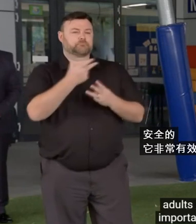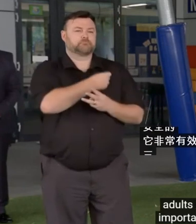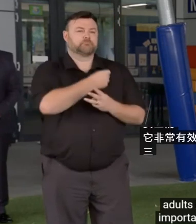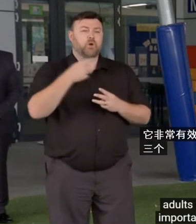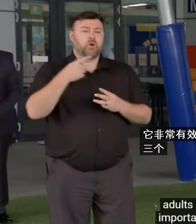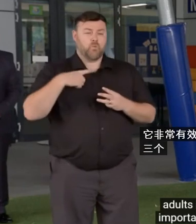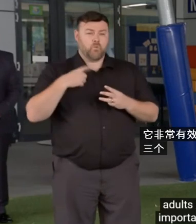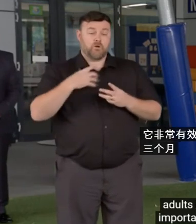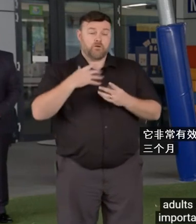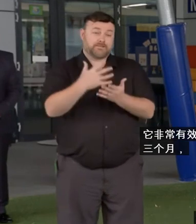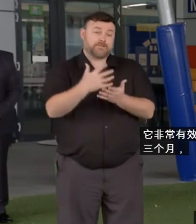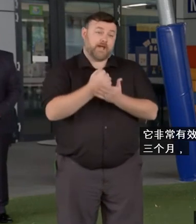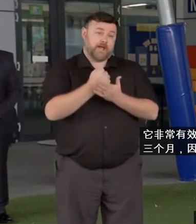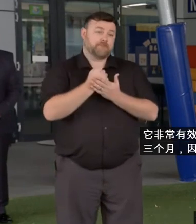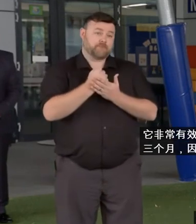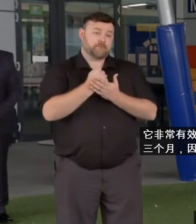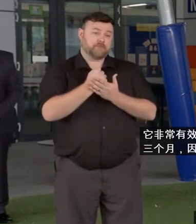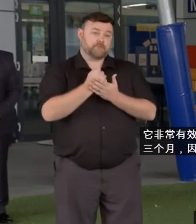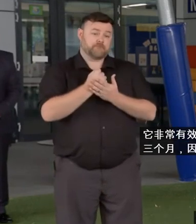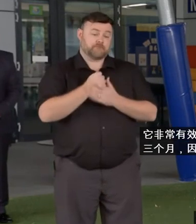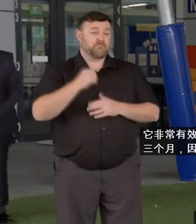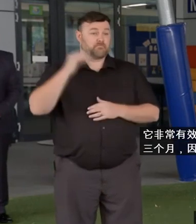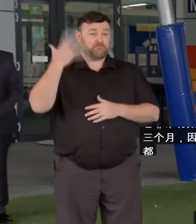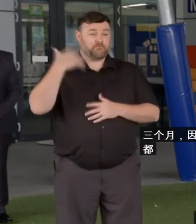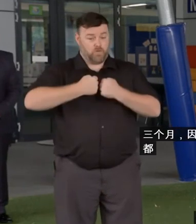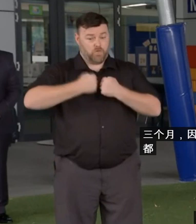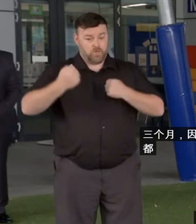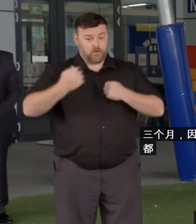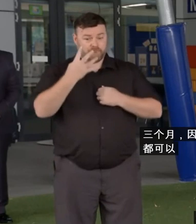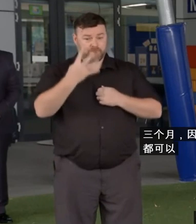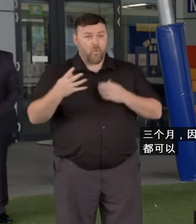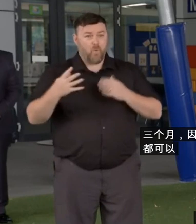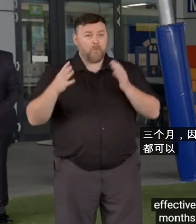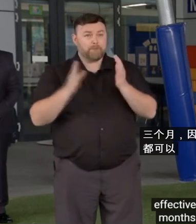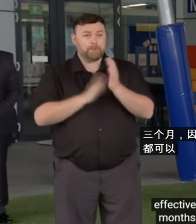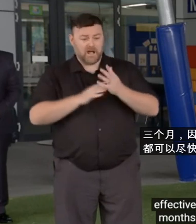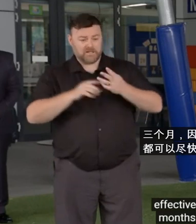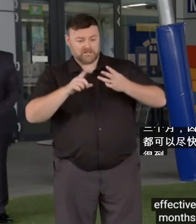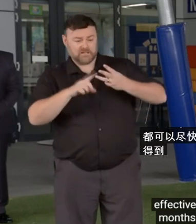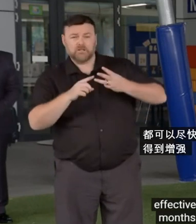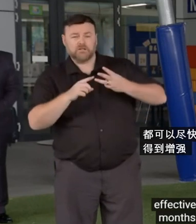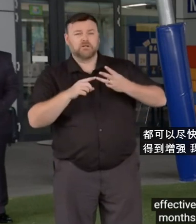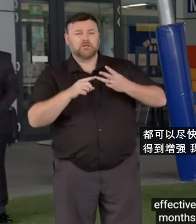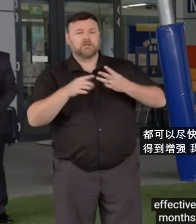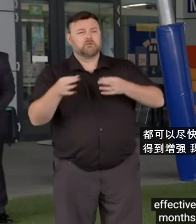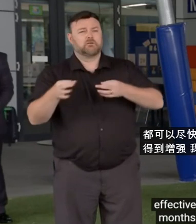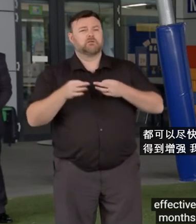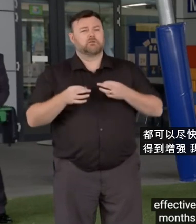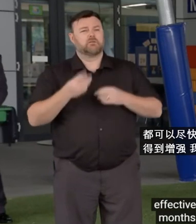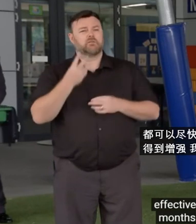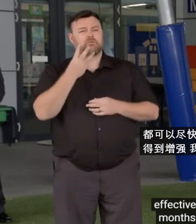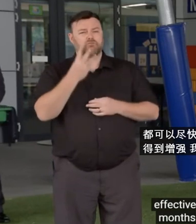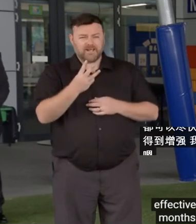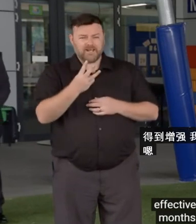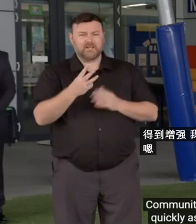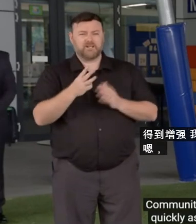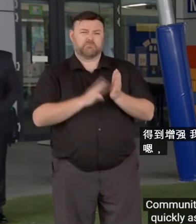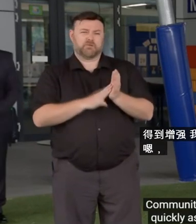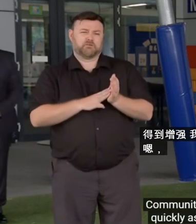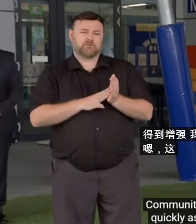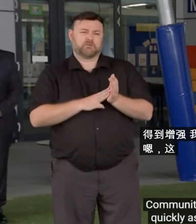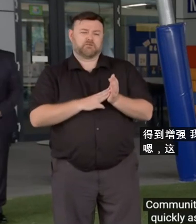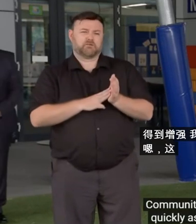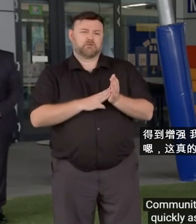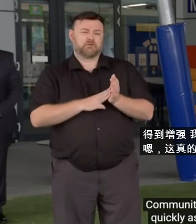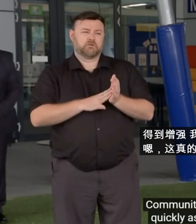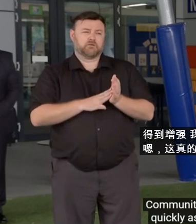The interval's now 3 months. So for the whole community to get boosted as quickly as they can with the capacity that we've heard,